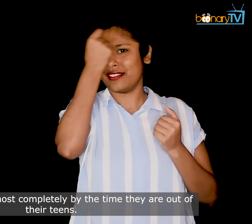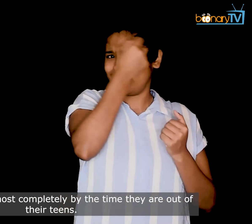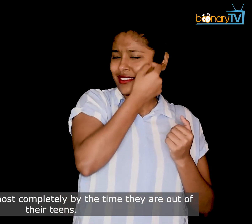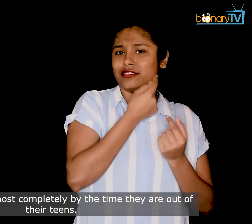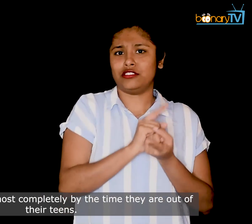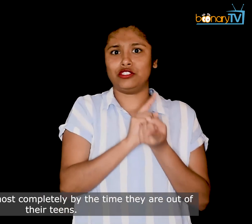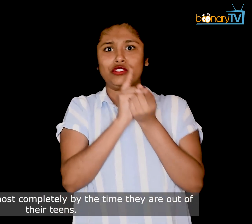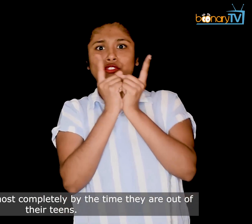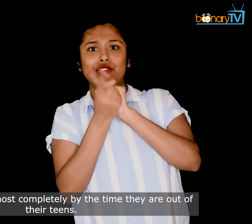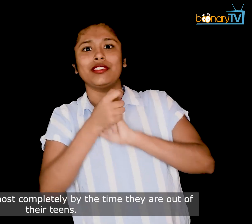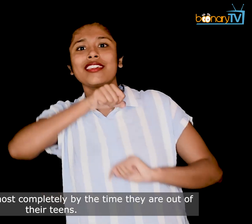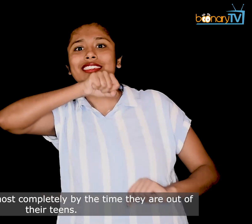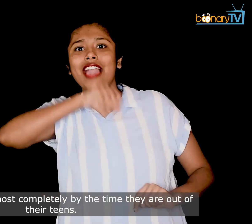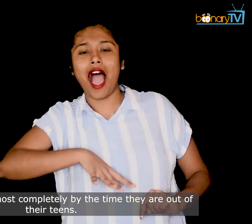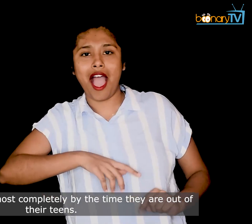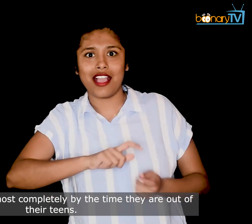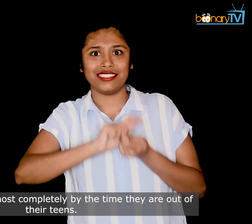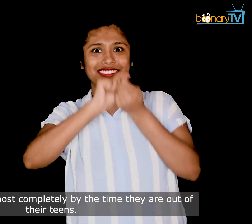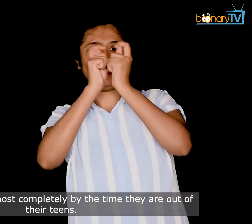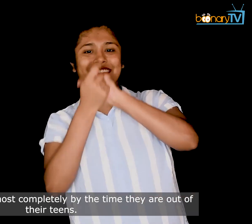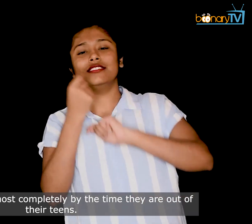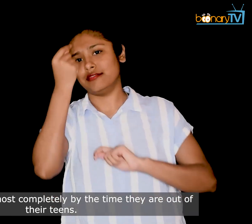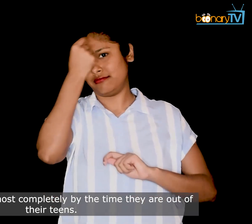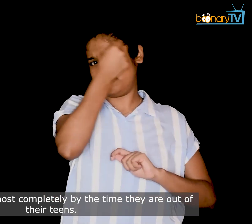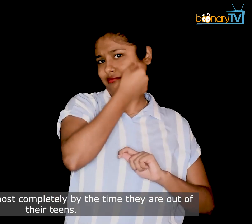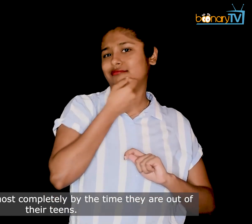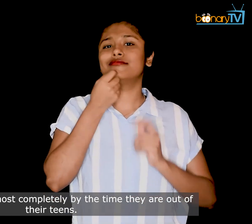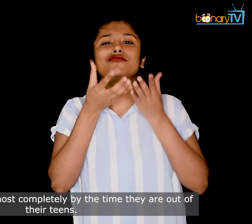almost completely by the time they are out of their teens.